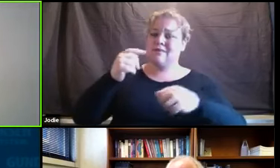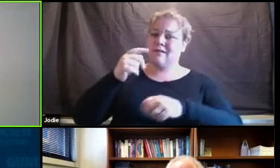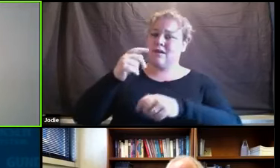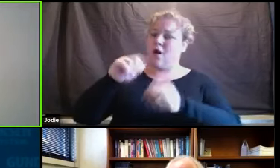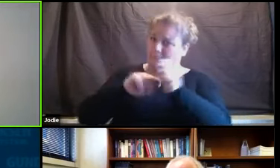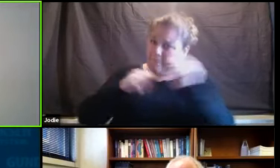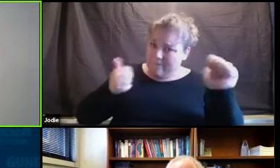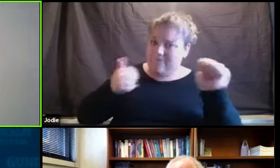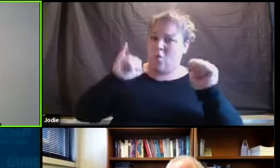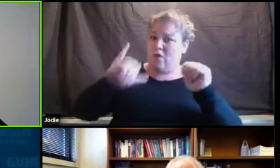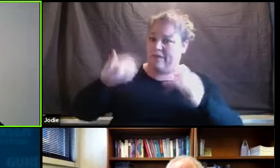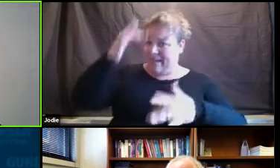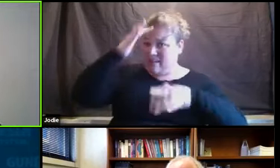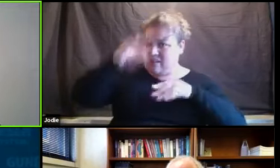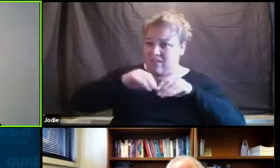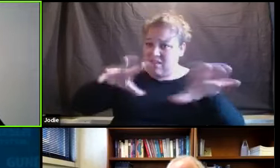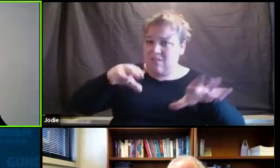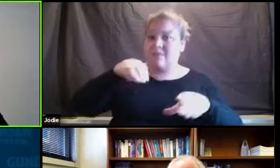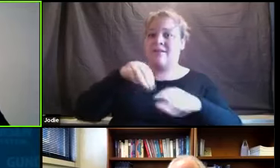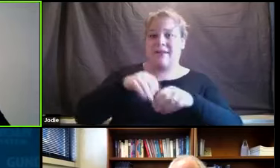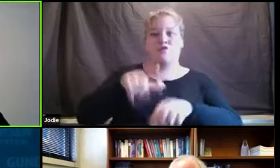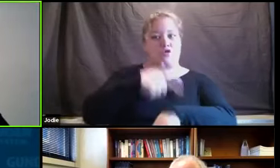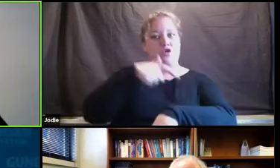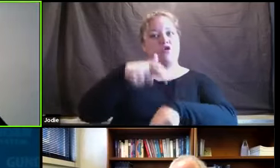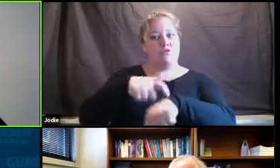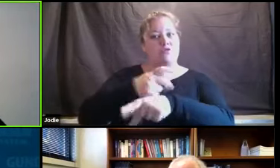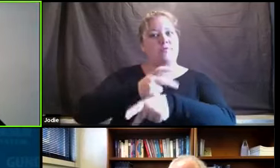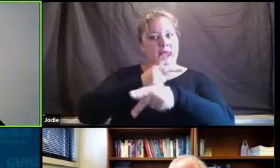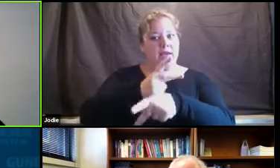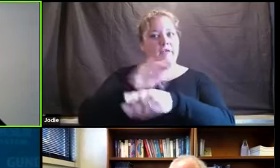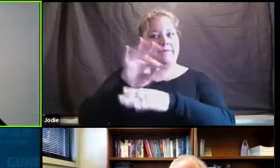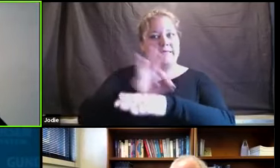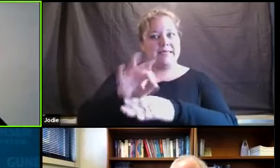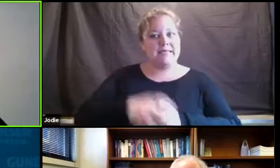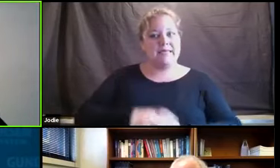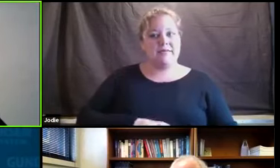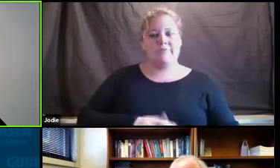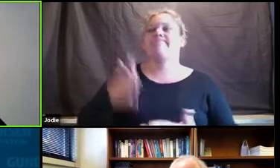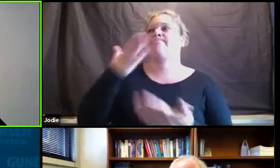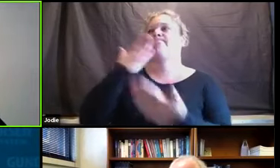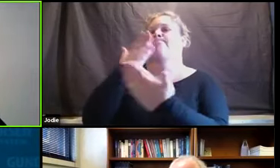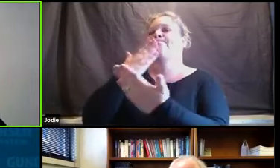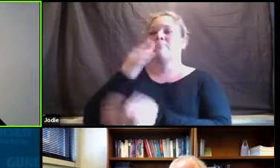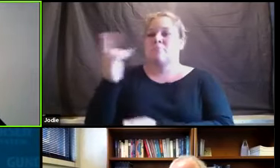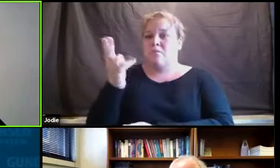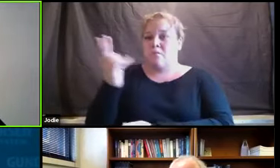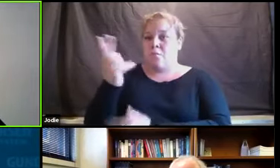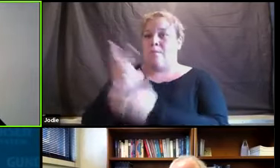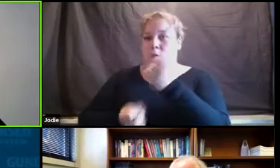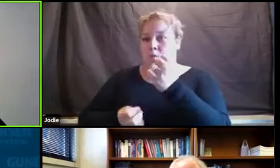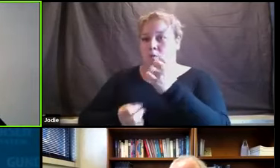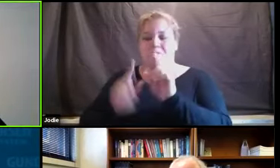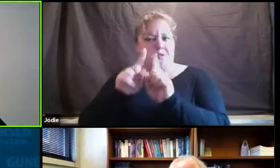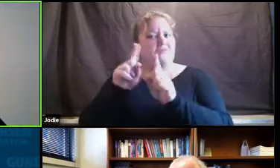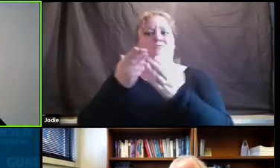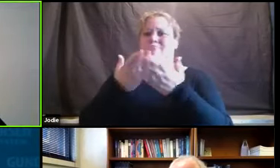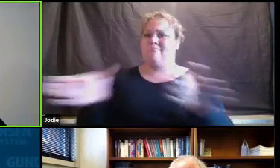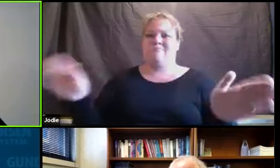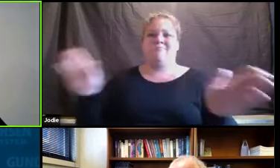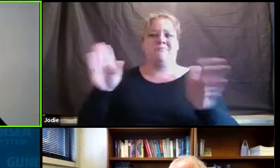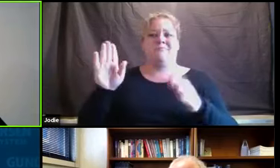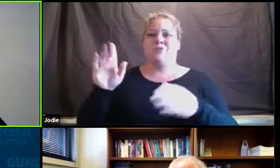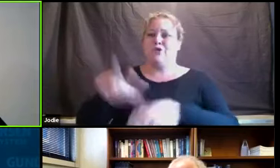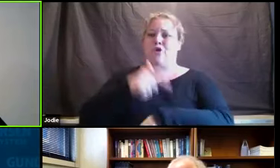care facility. So thank you to you both. Very much appreciate the work, along with all of the long-term care facilities doing